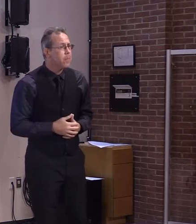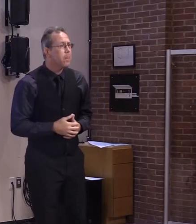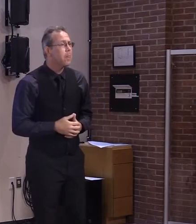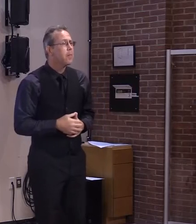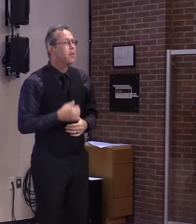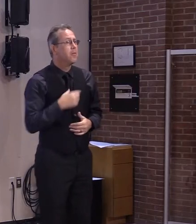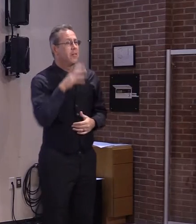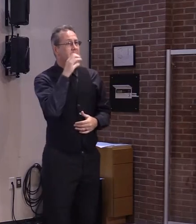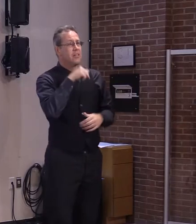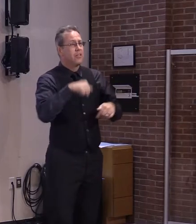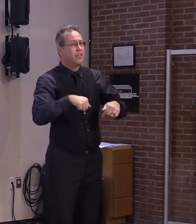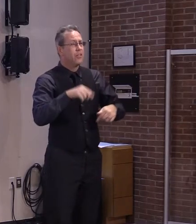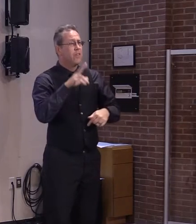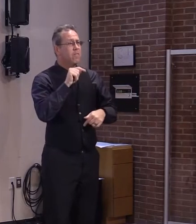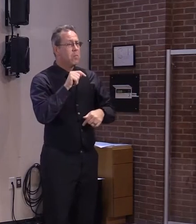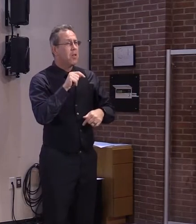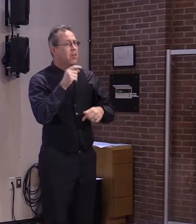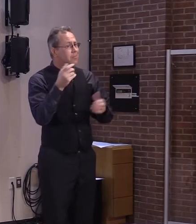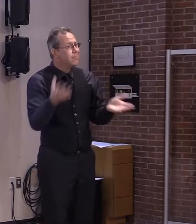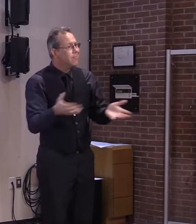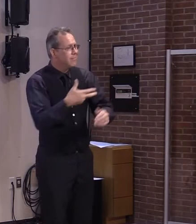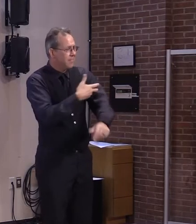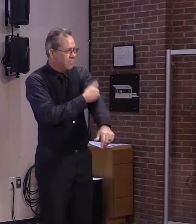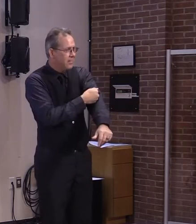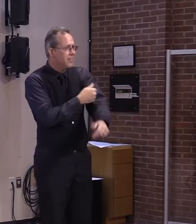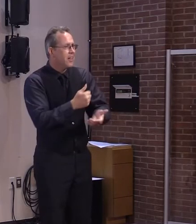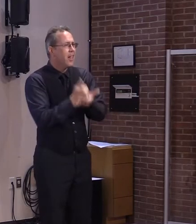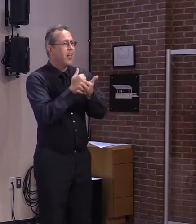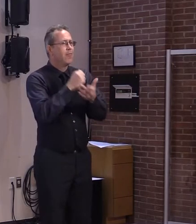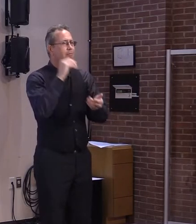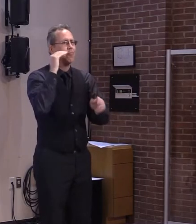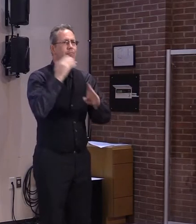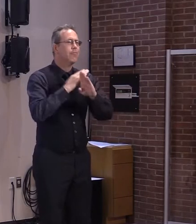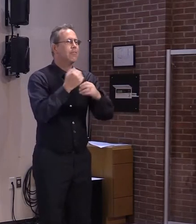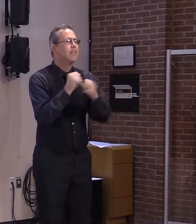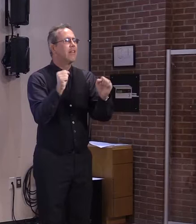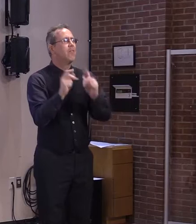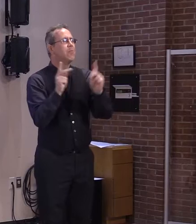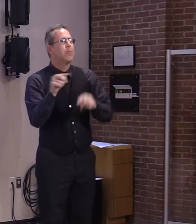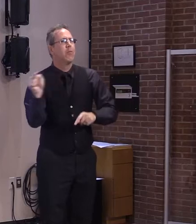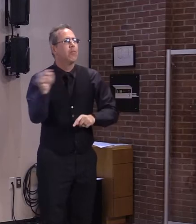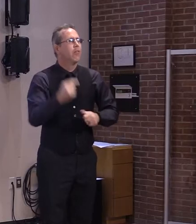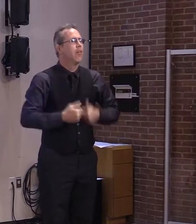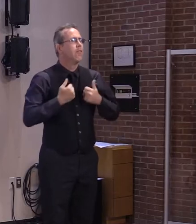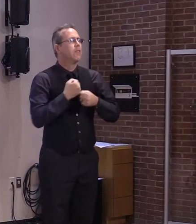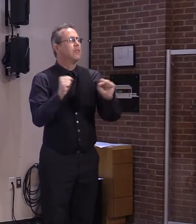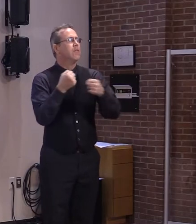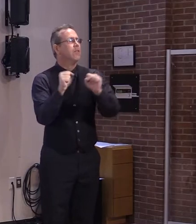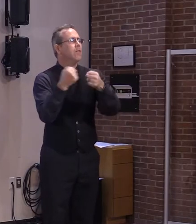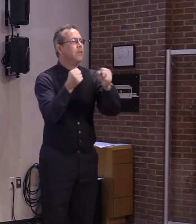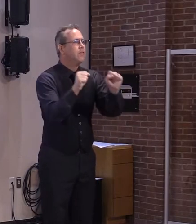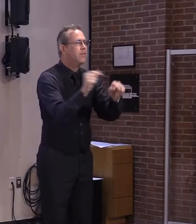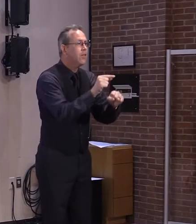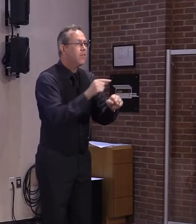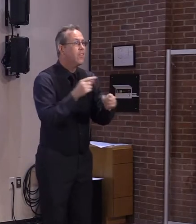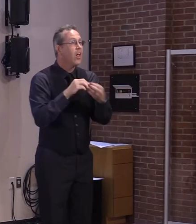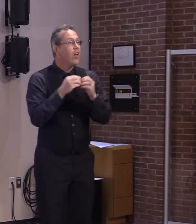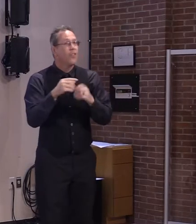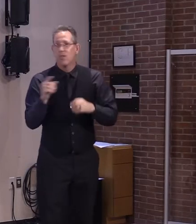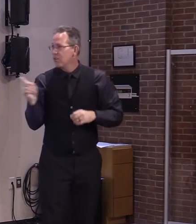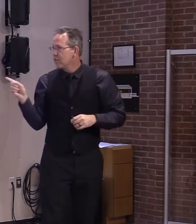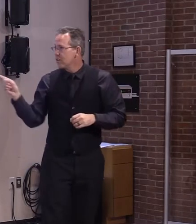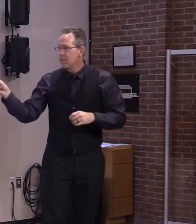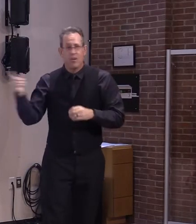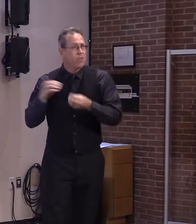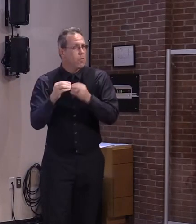The vaccine has also made it so that Vermont has the lowest per capita death rate in the country for the entire pandemic.